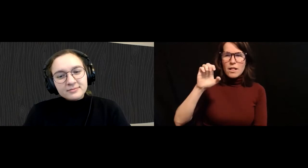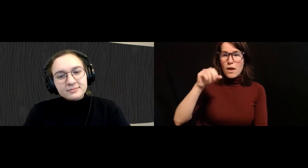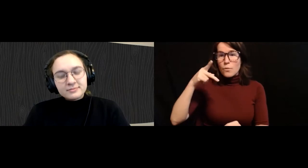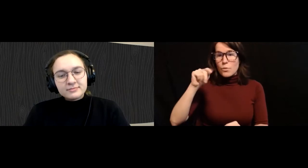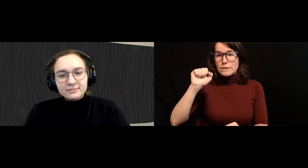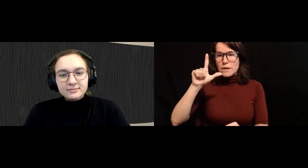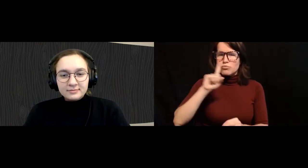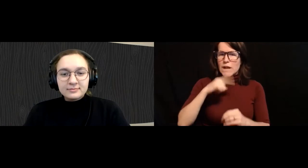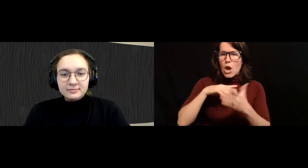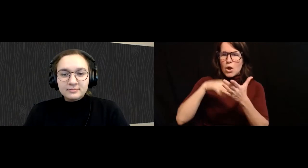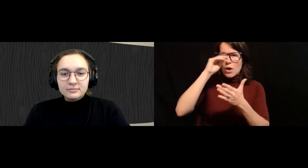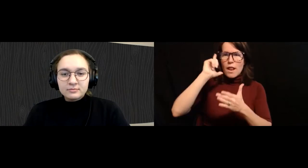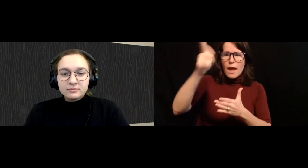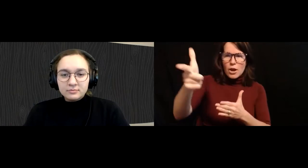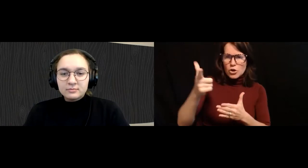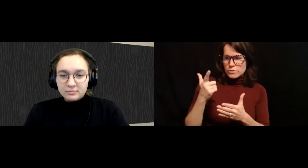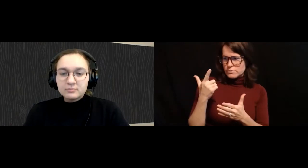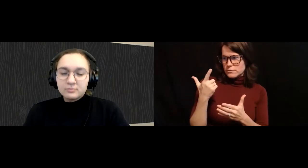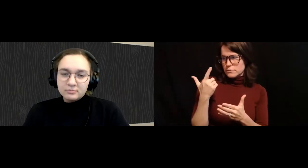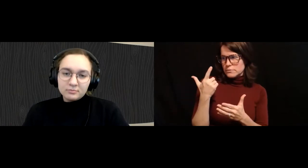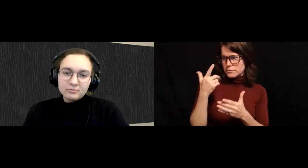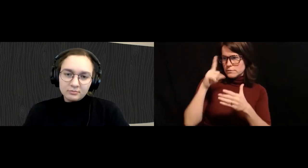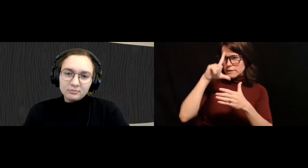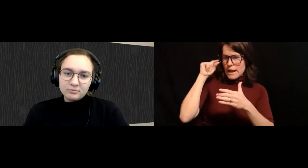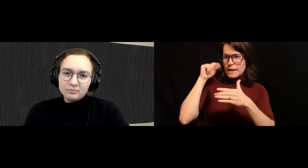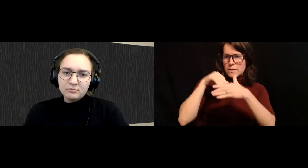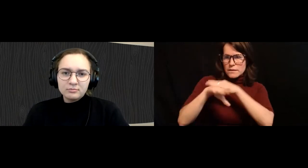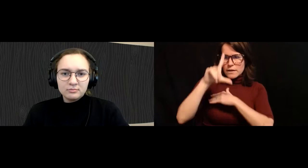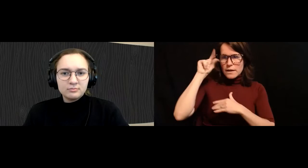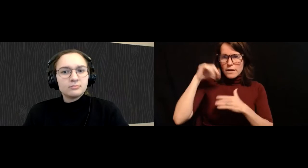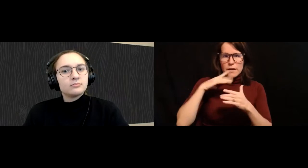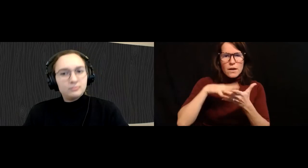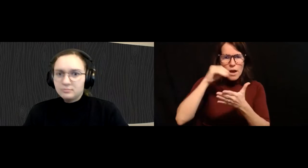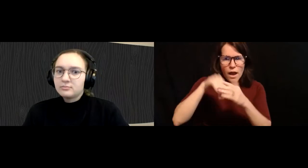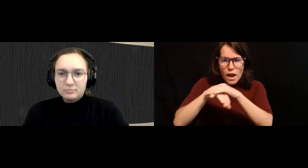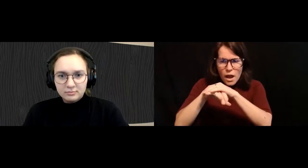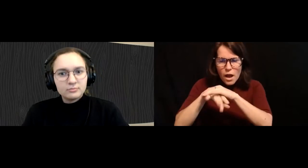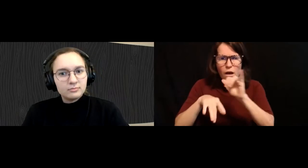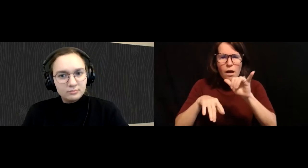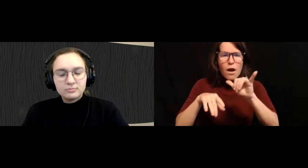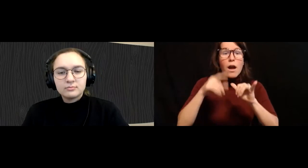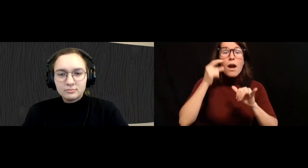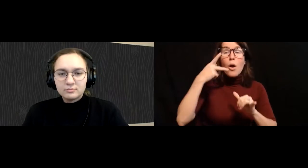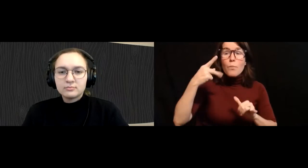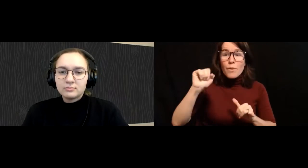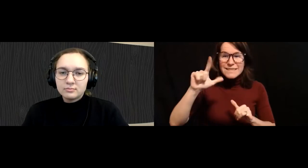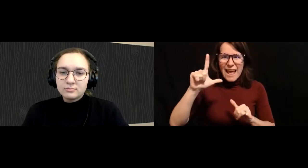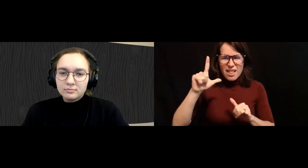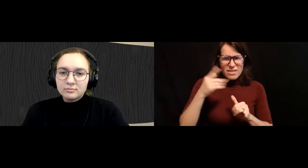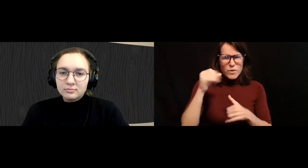Sure. Tactile or pro-tactile. I didn't learn those until much later. I was in Gallaudet when I learned tactile,